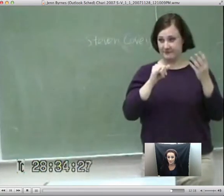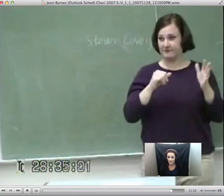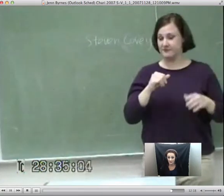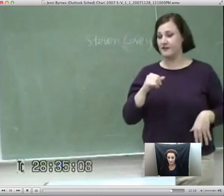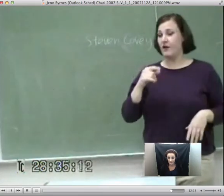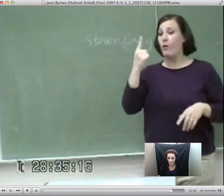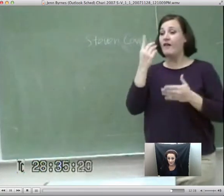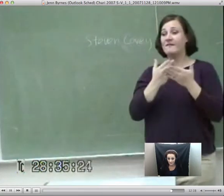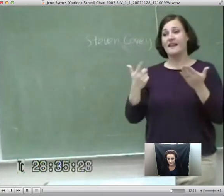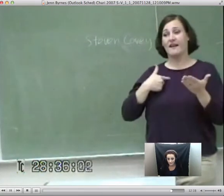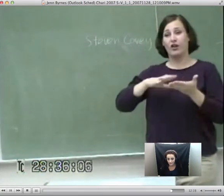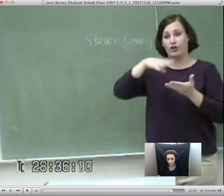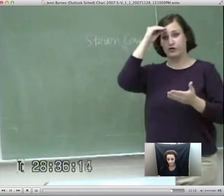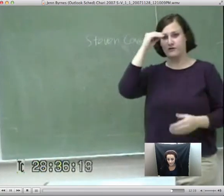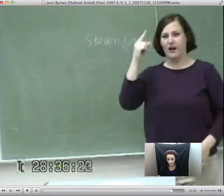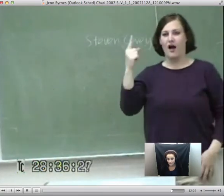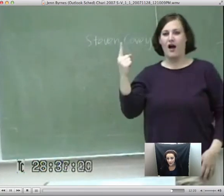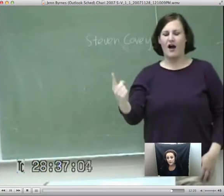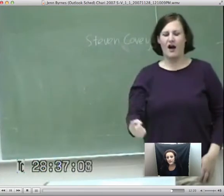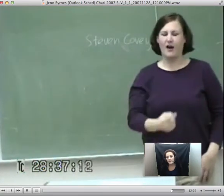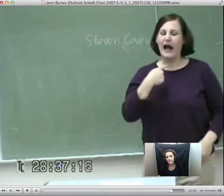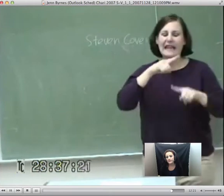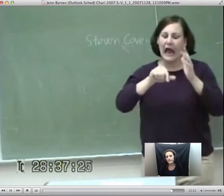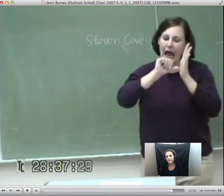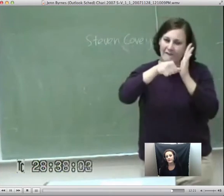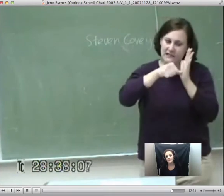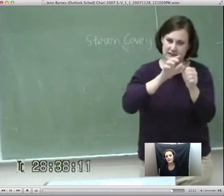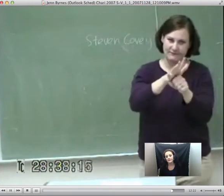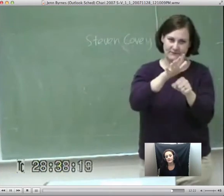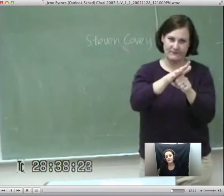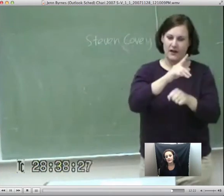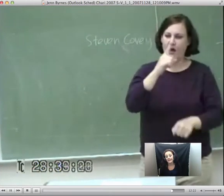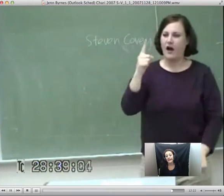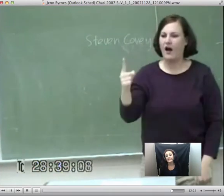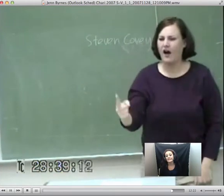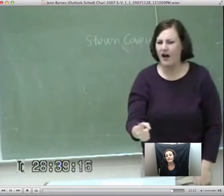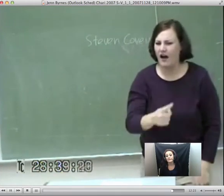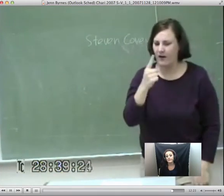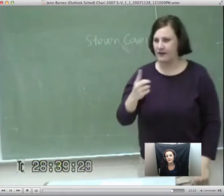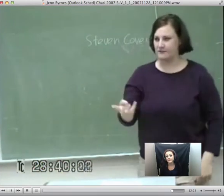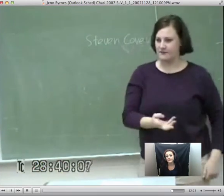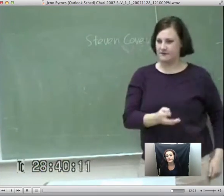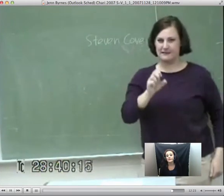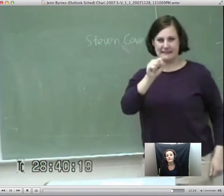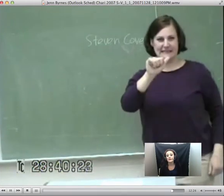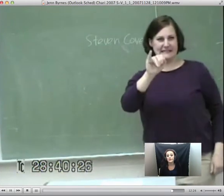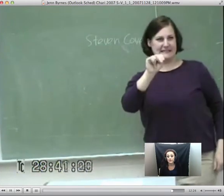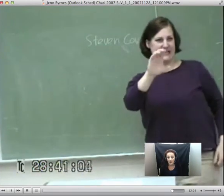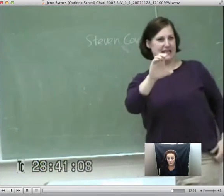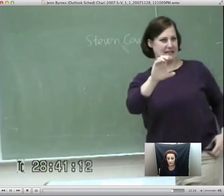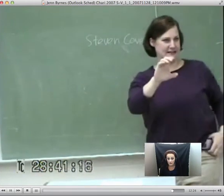me. And one of the things that I have learned, and I need to emphasize this a lot,